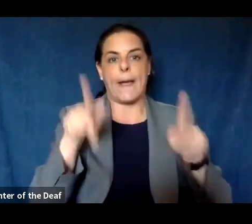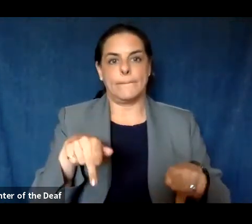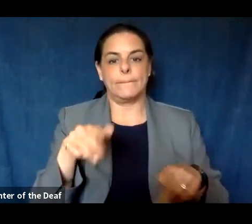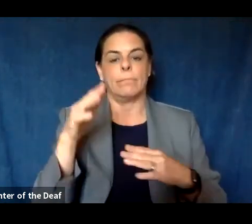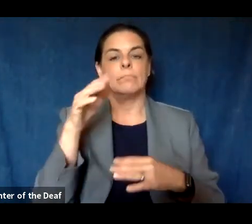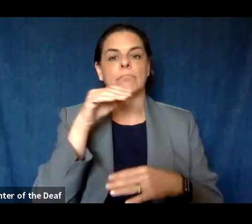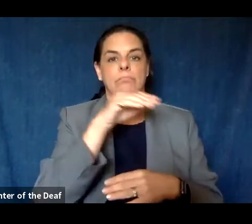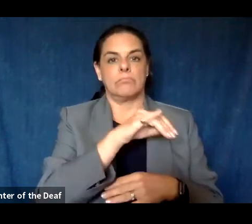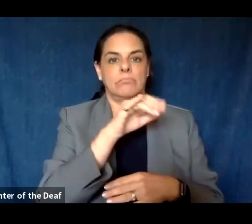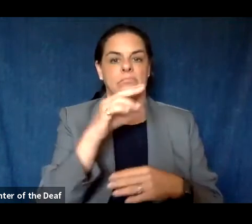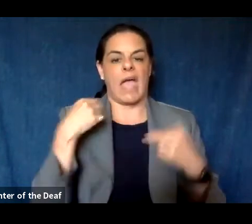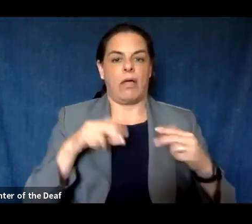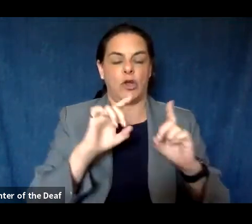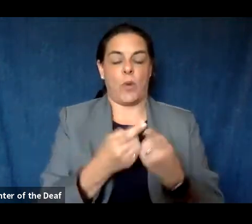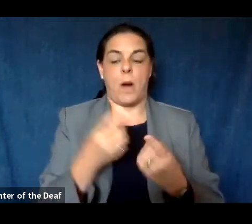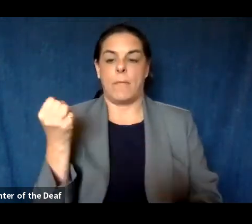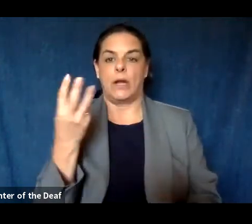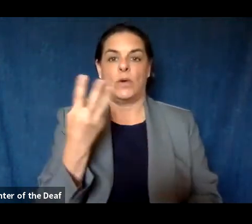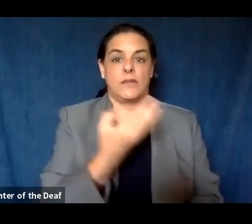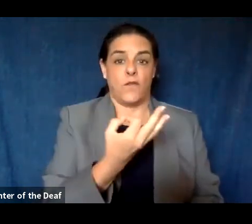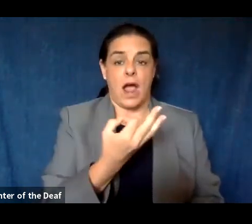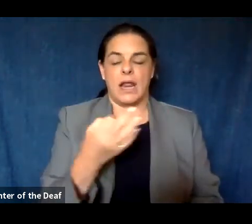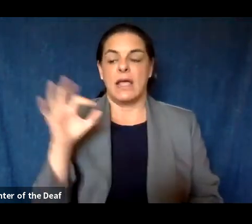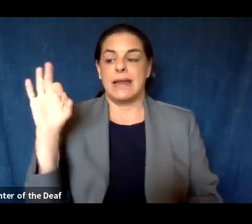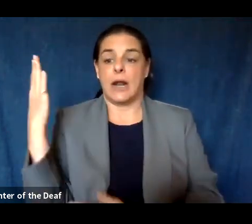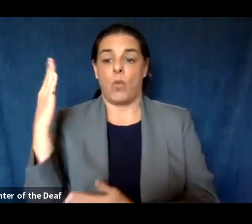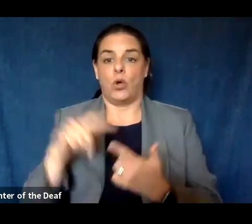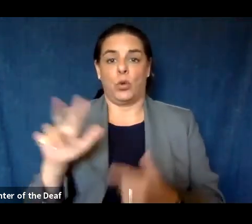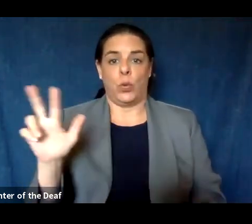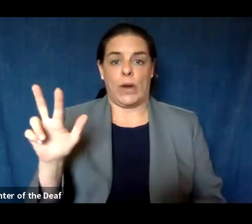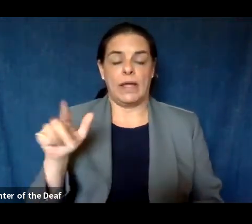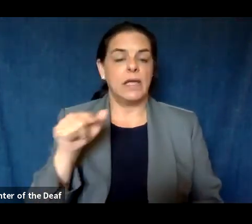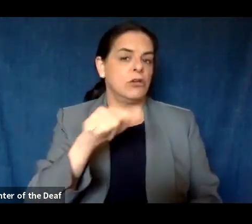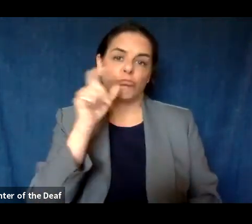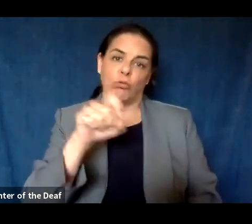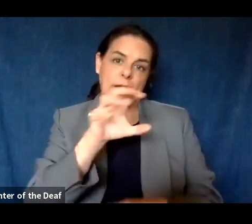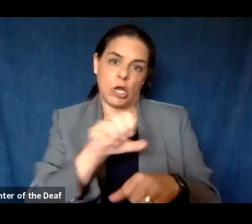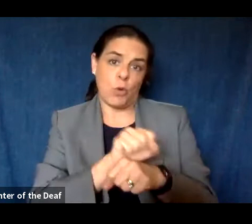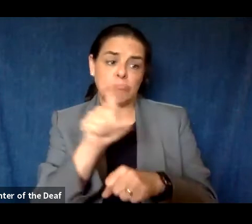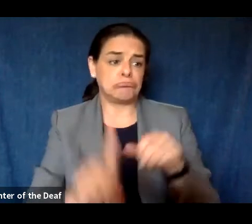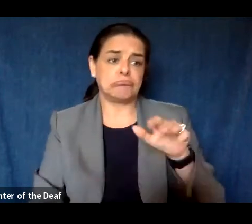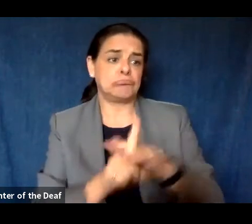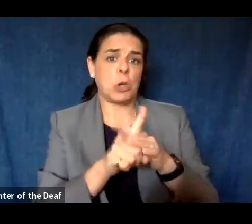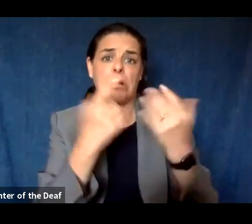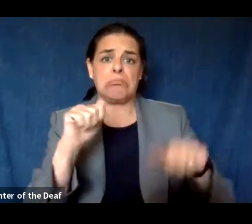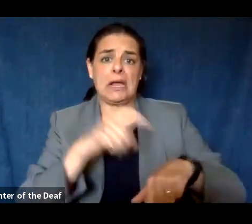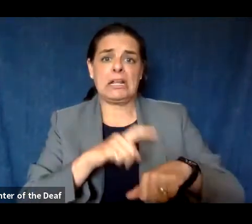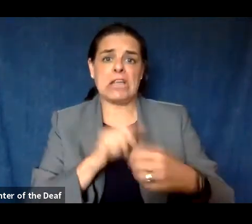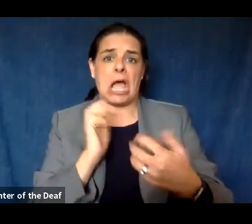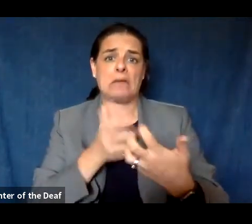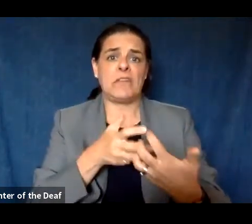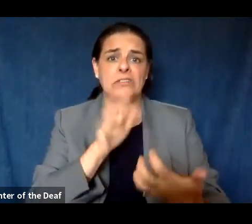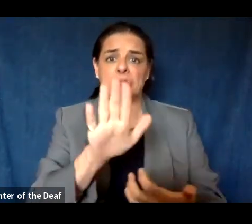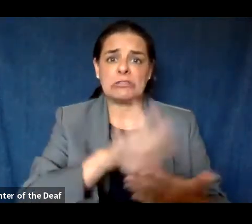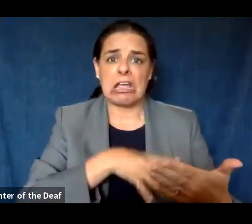and Friday, 9 a.m. to 3 p.m. You do not need an appointment, and so you can just show up at a time that best suits your